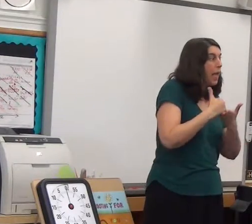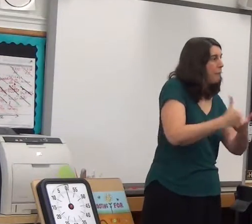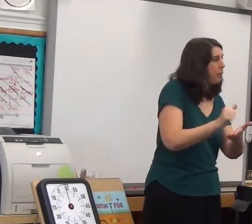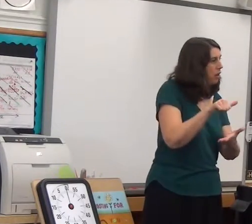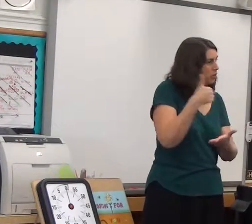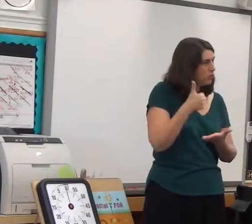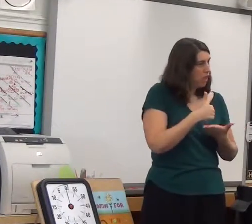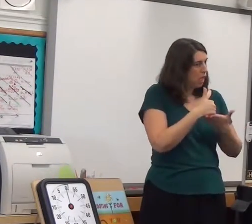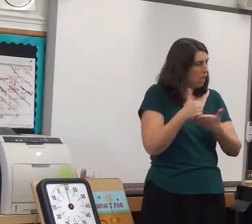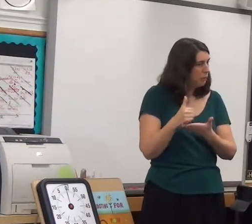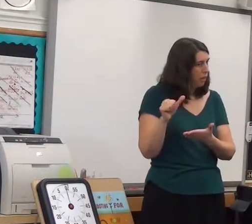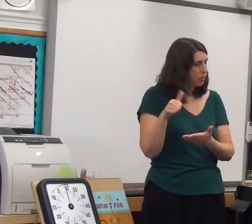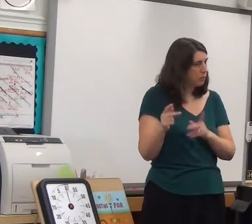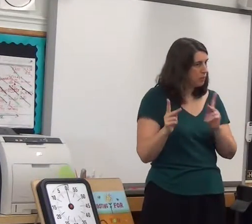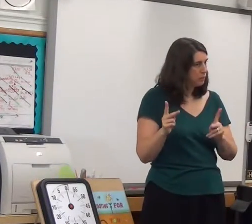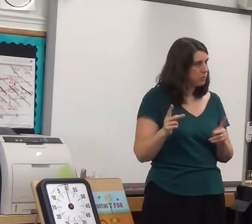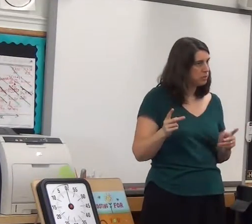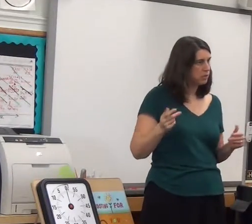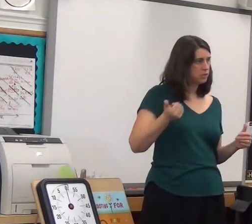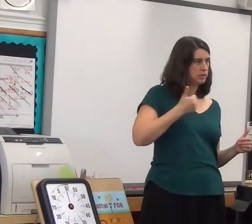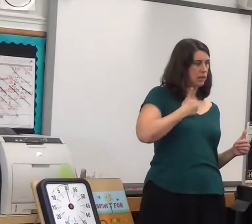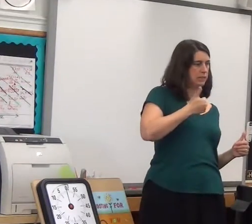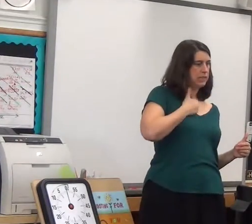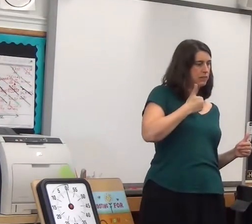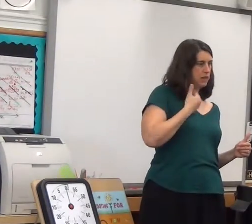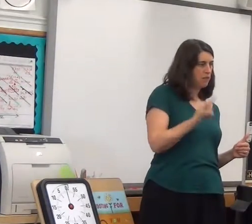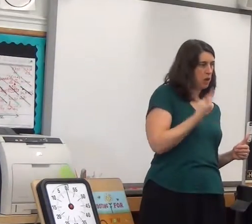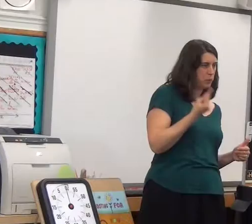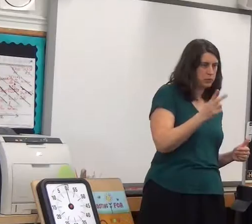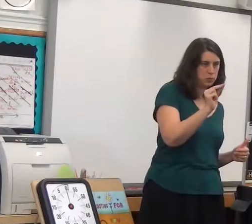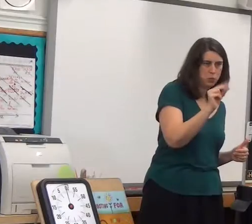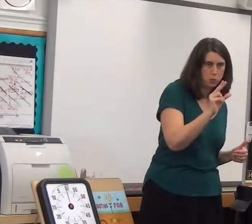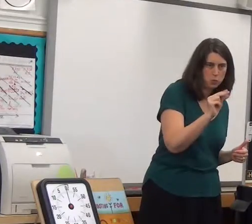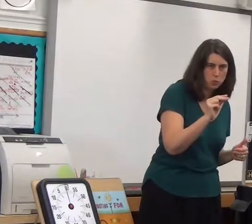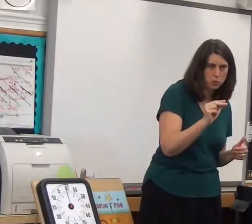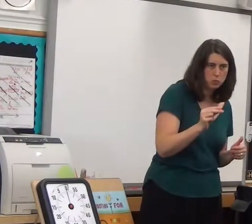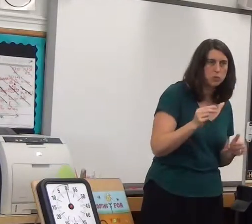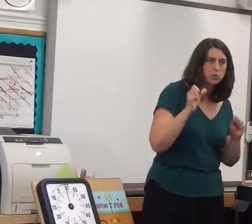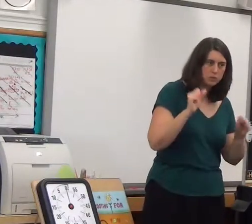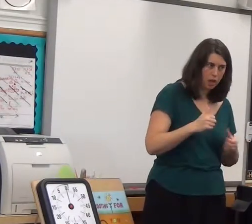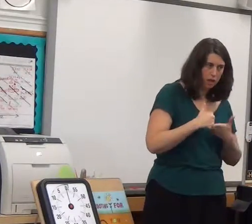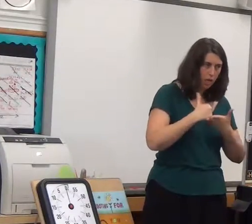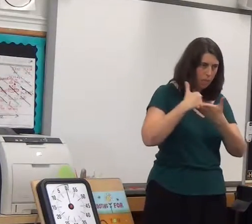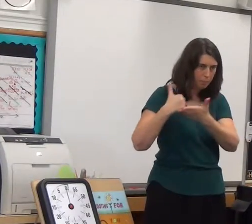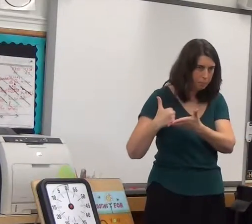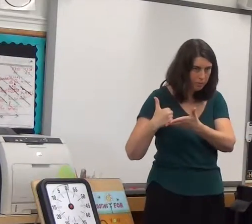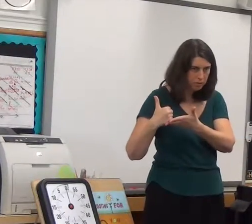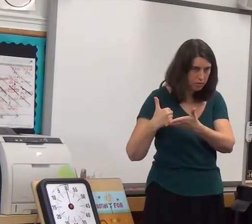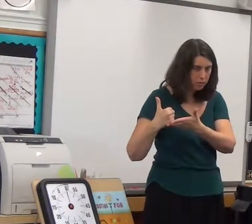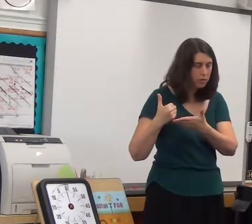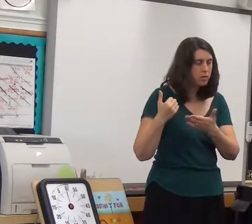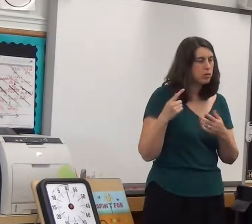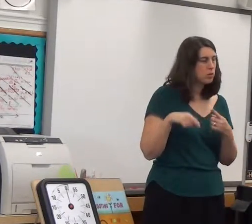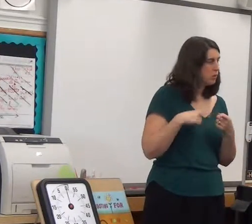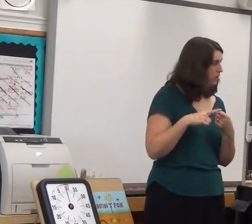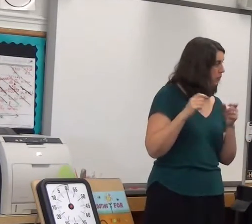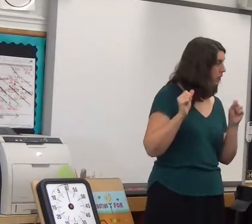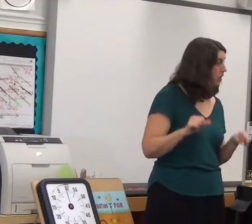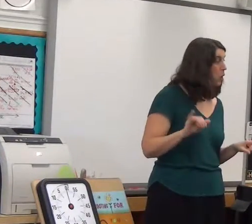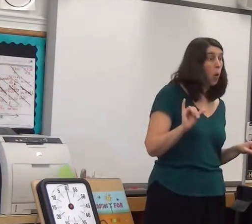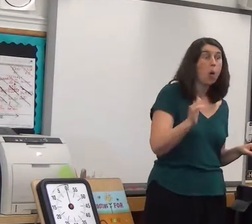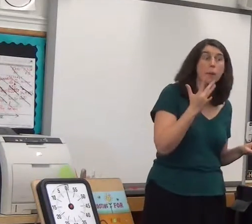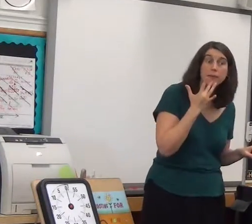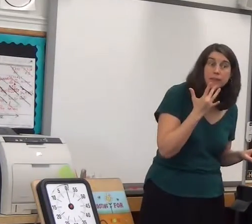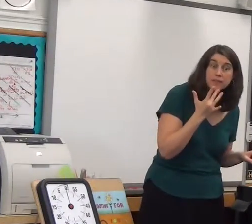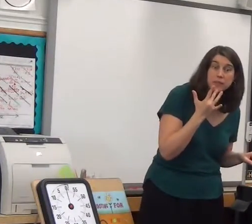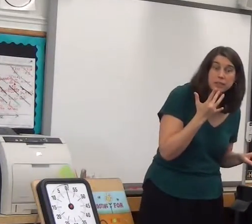others. We can't do everything ourselves, right? So we have to be able to help others when we're able. Oh, this is one of